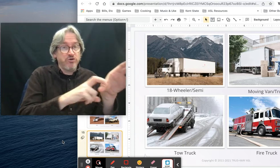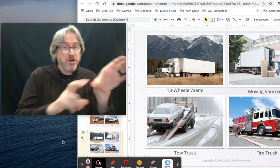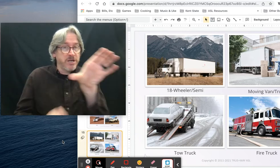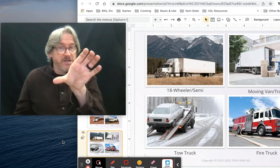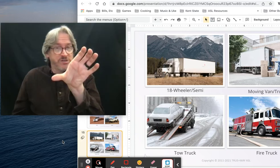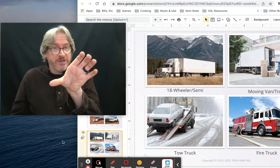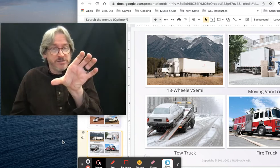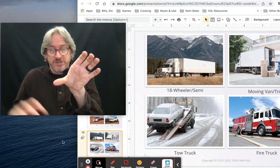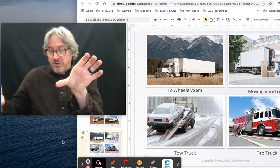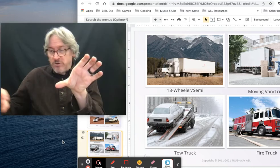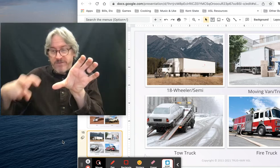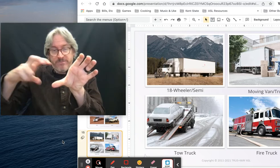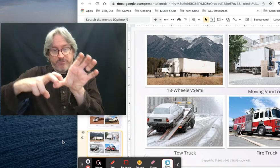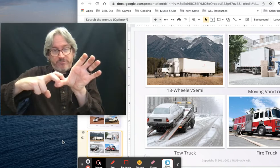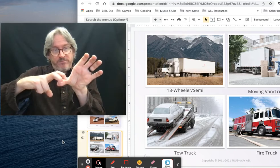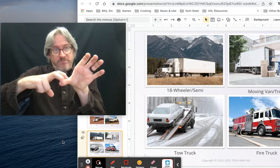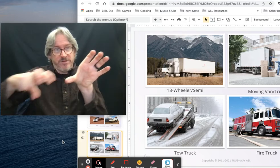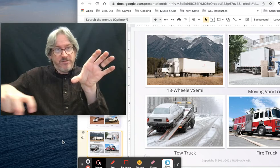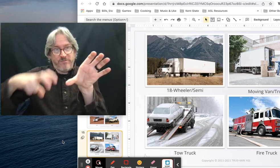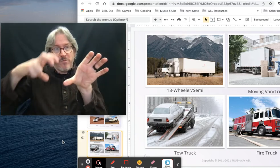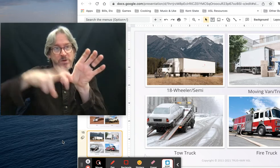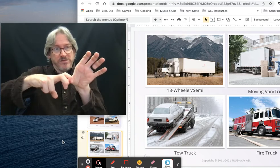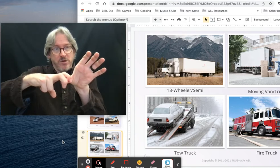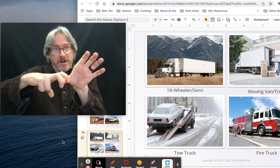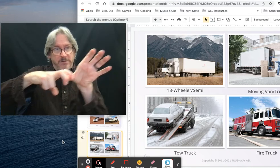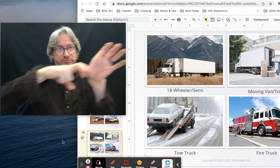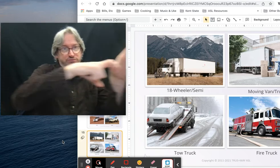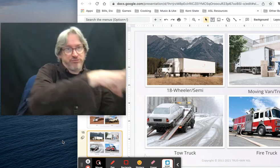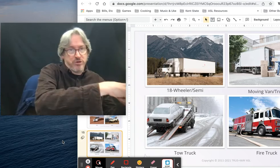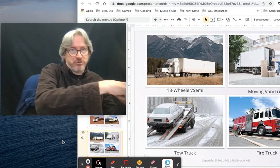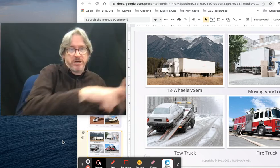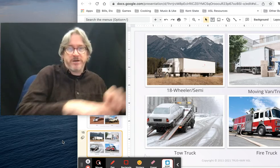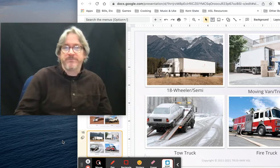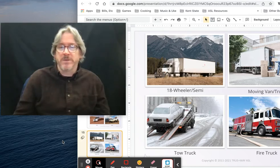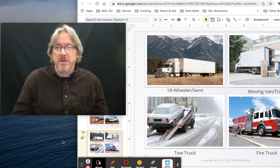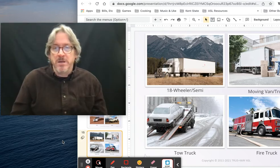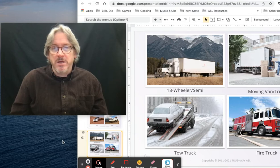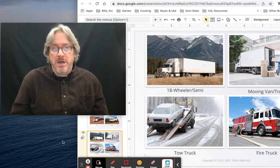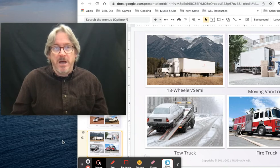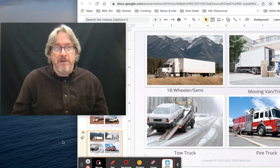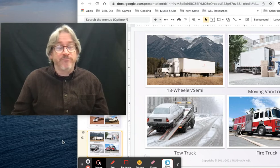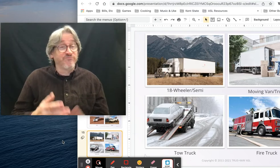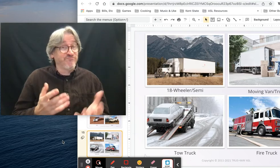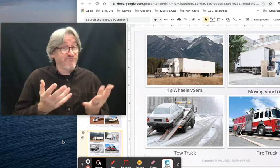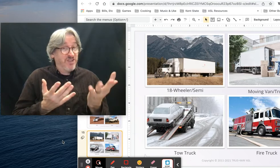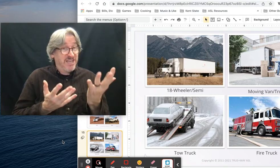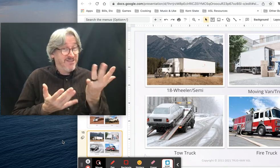Tow truck. So here's the tow, and the front wheels go on it. Tow truck.